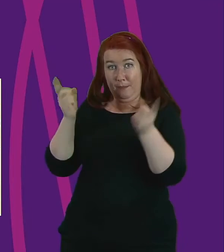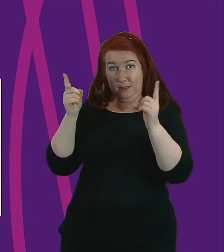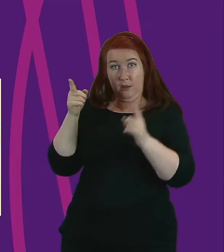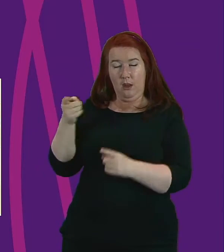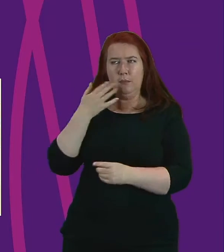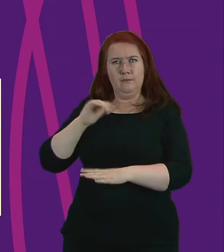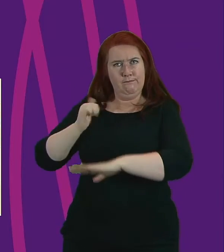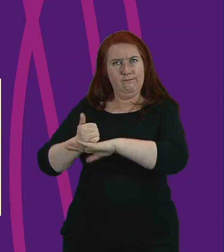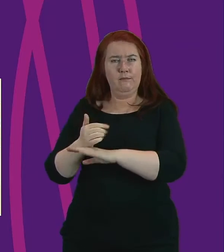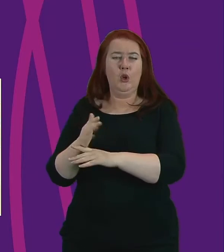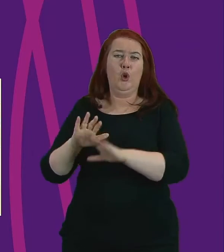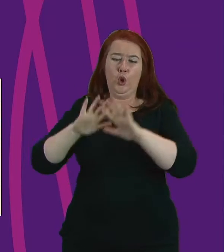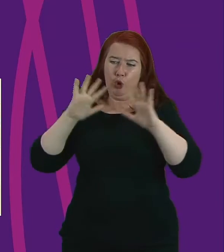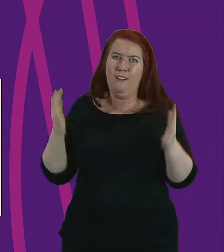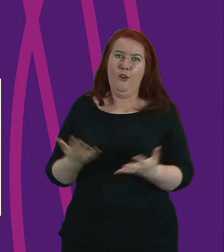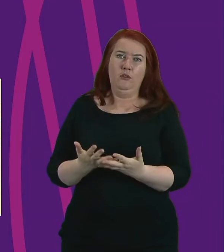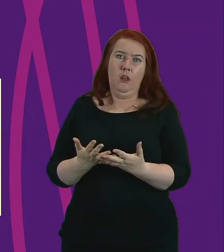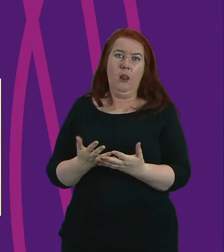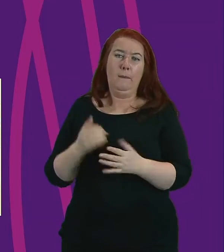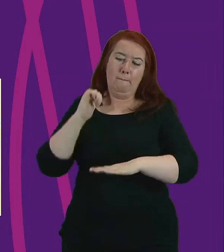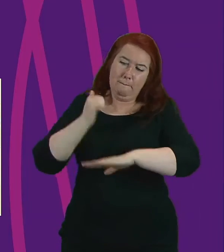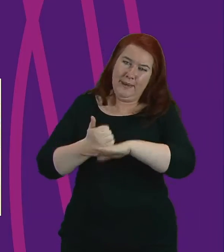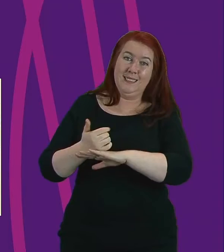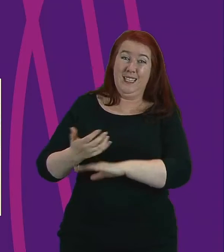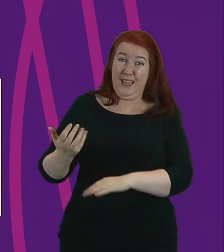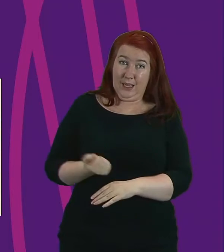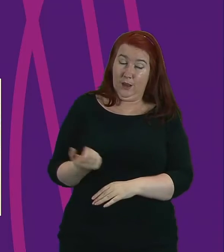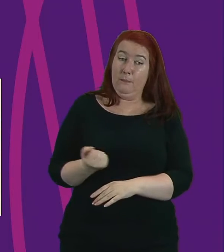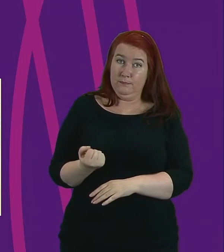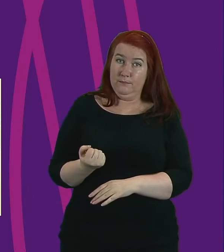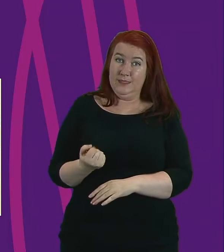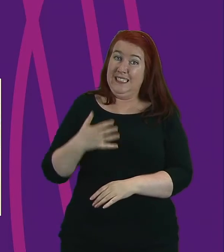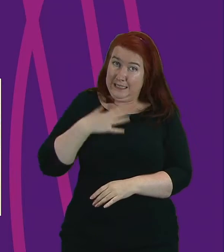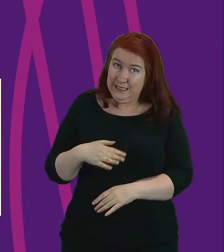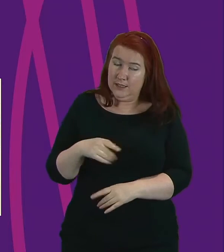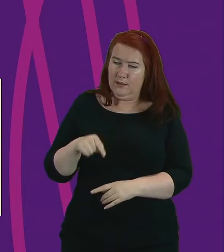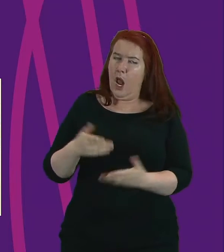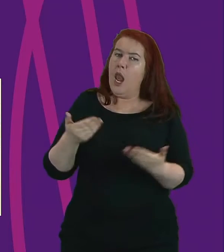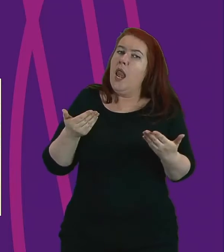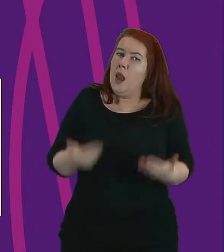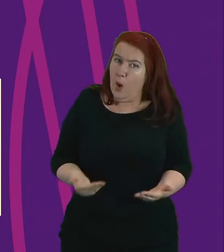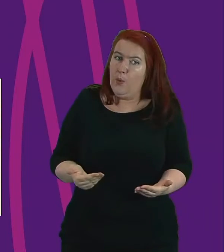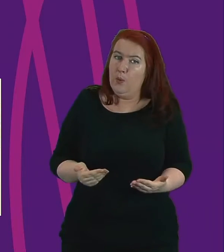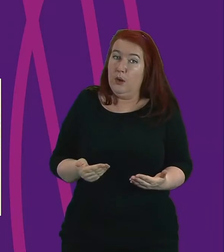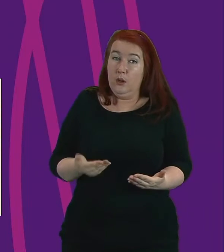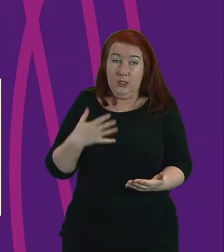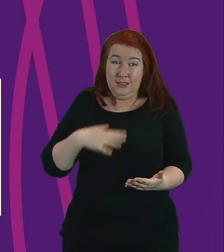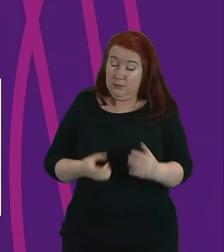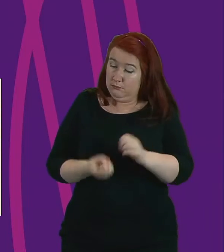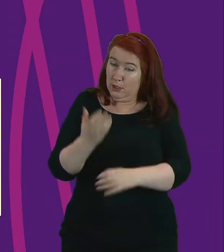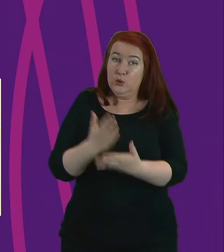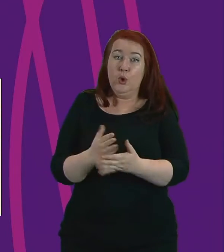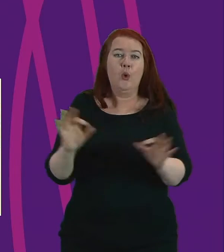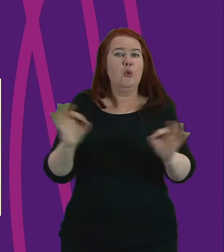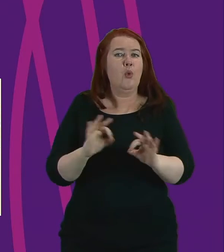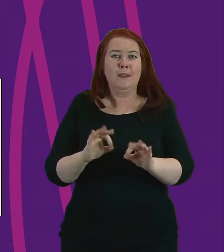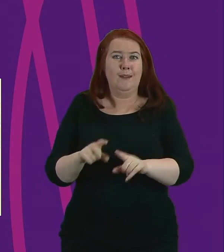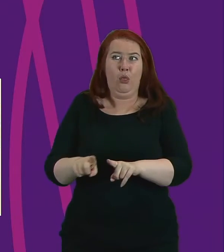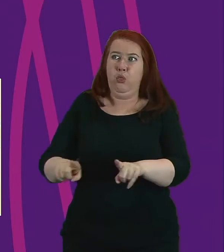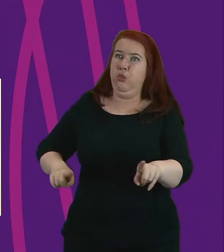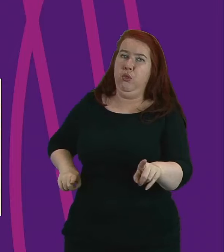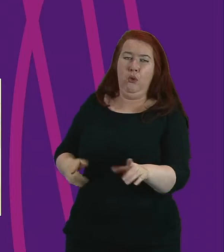a universal basic income. It is needed now to make sure that no one is left behind